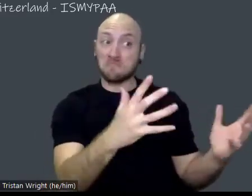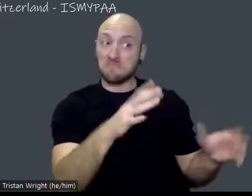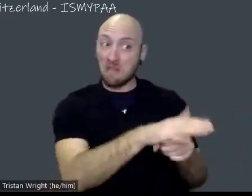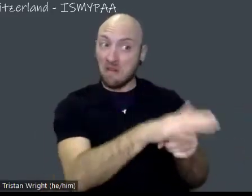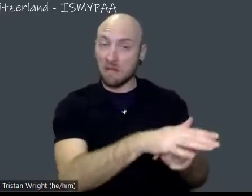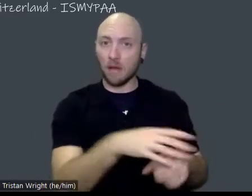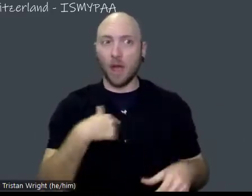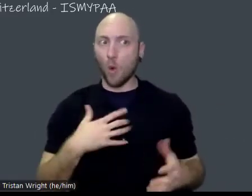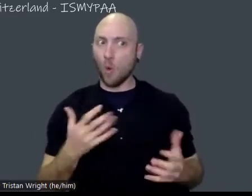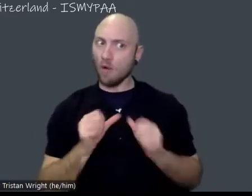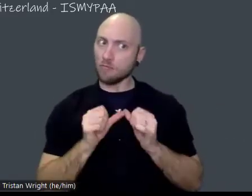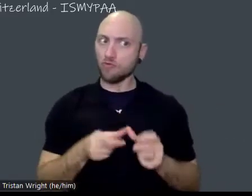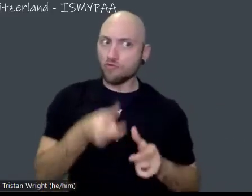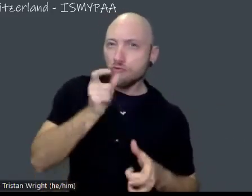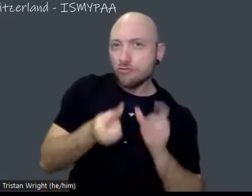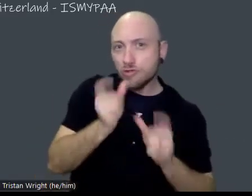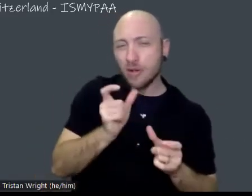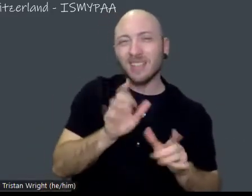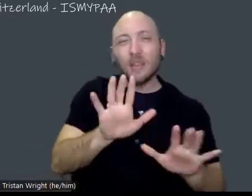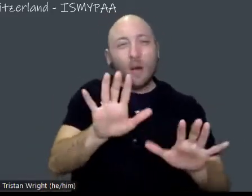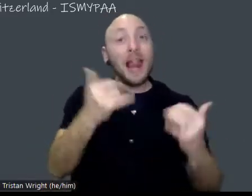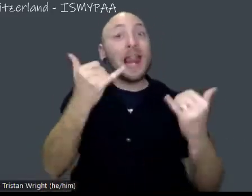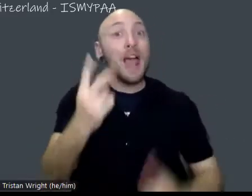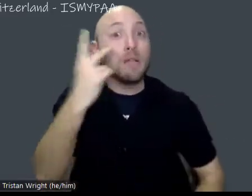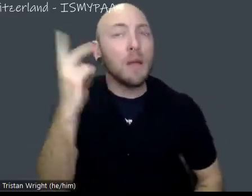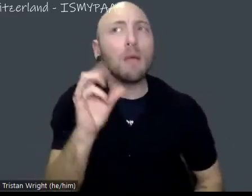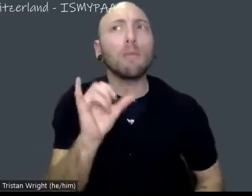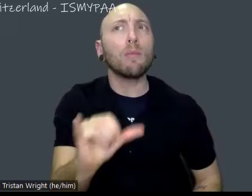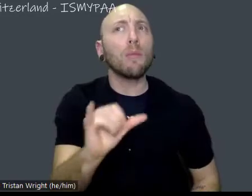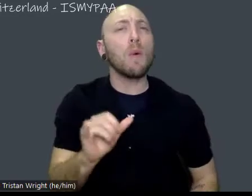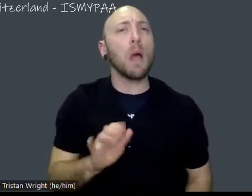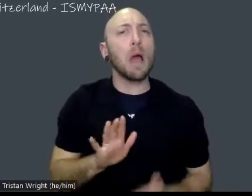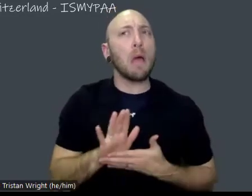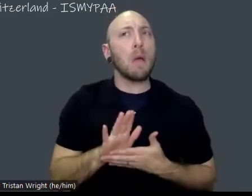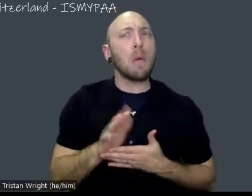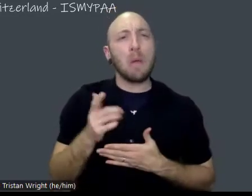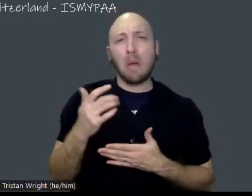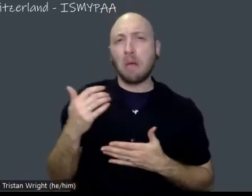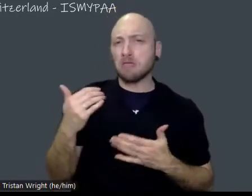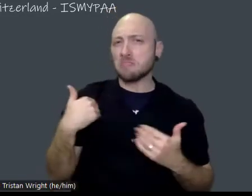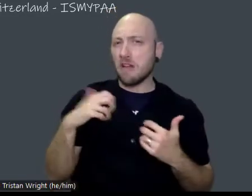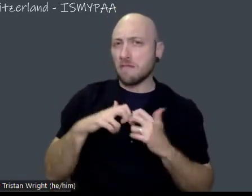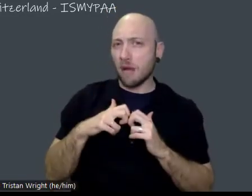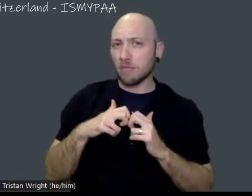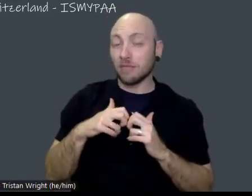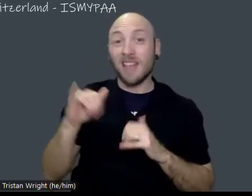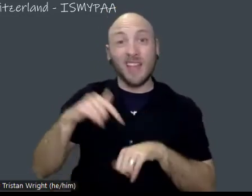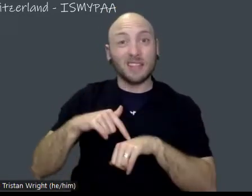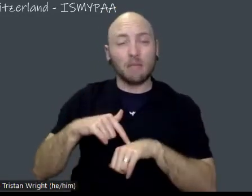it was already there an issue, but definitely in denial and not realizing that.